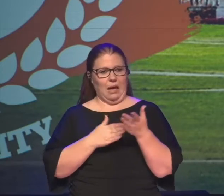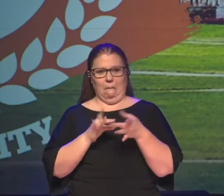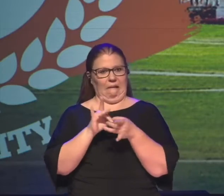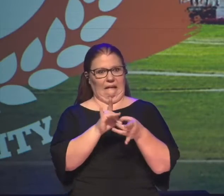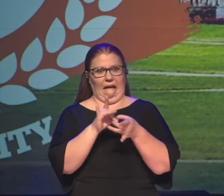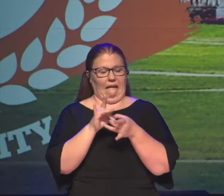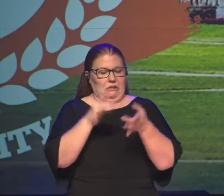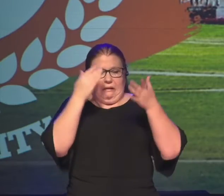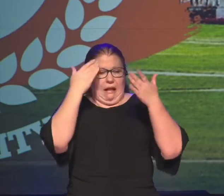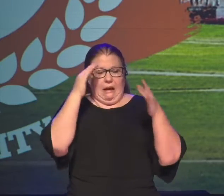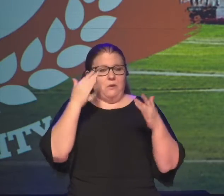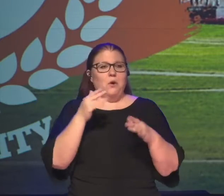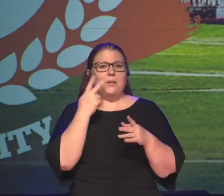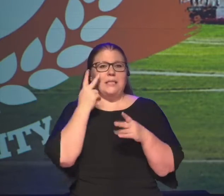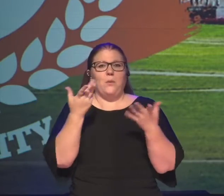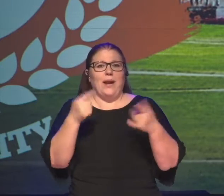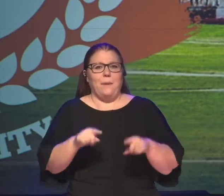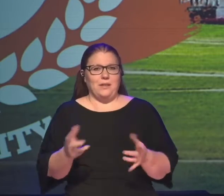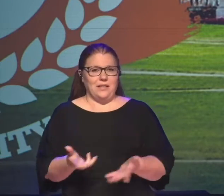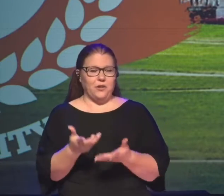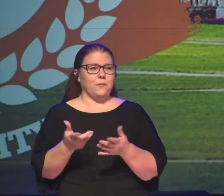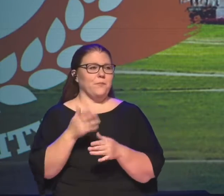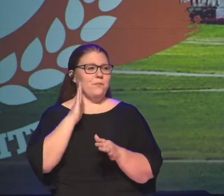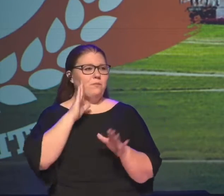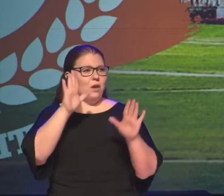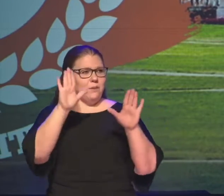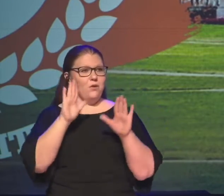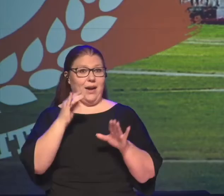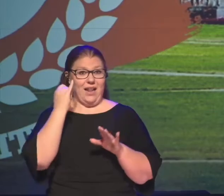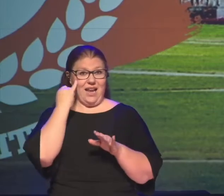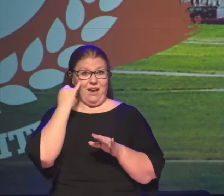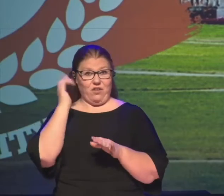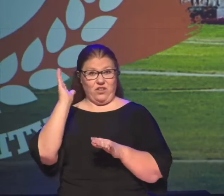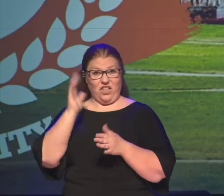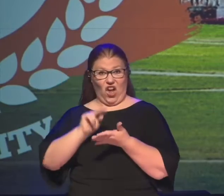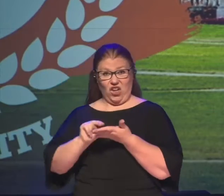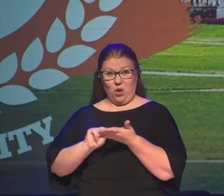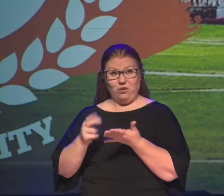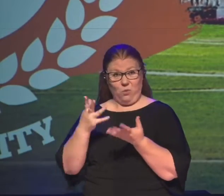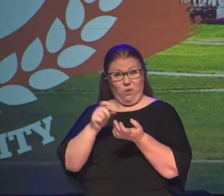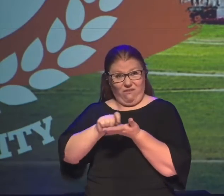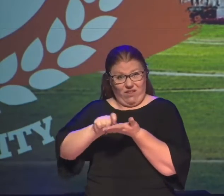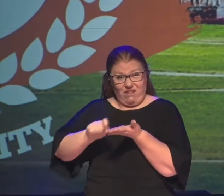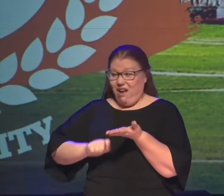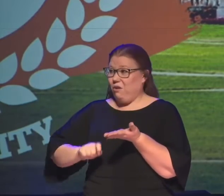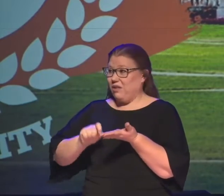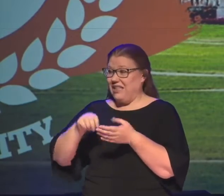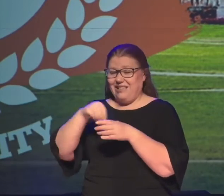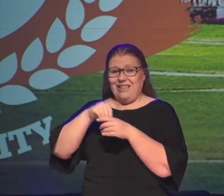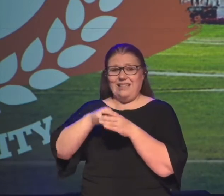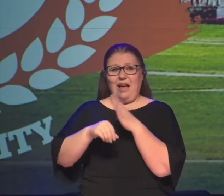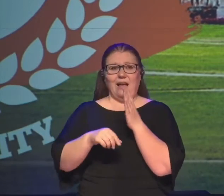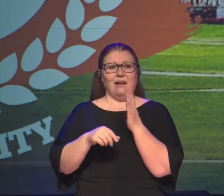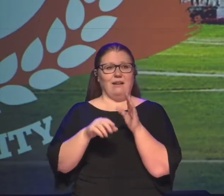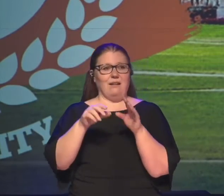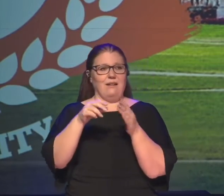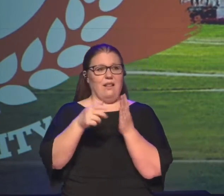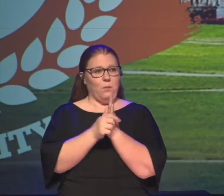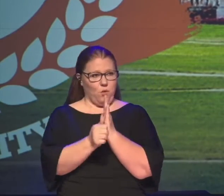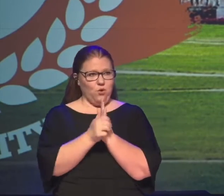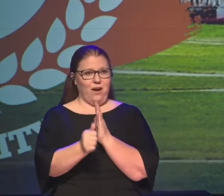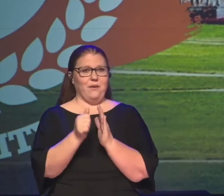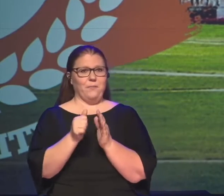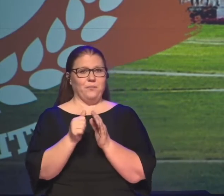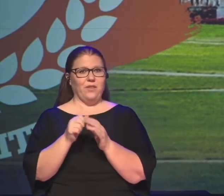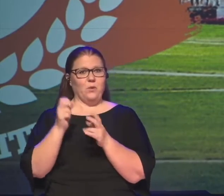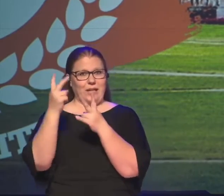know. We just see what happens here. So it's going to be great. If you're a Talk Notes person, there's Talk Notes inside of your program, or you can download those if you're